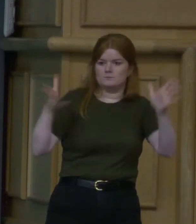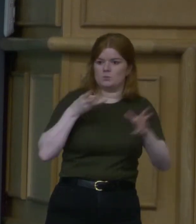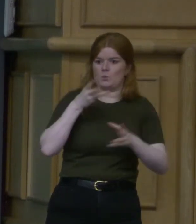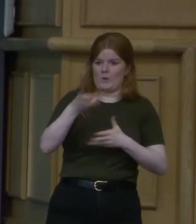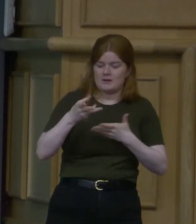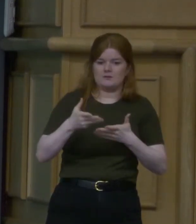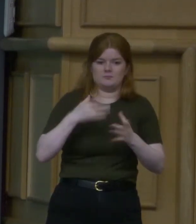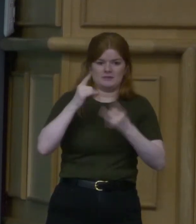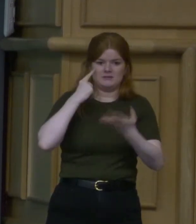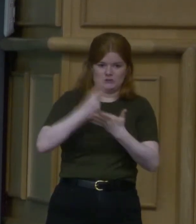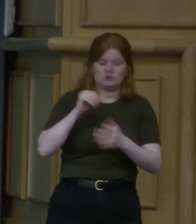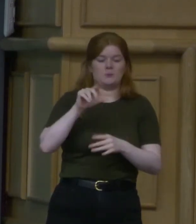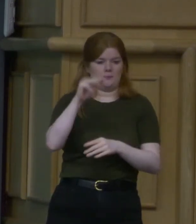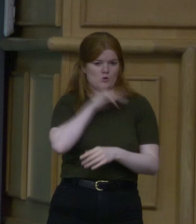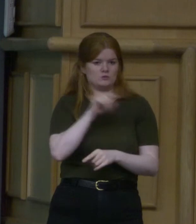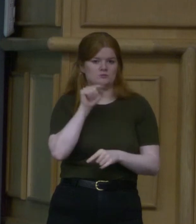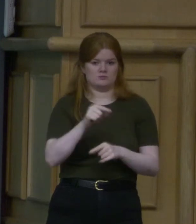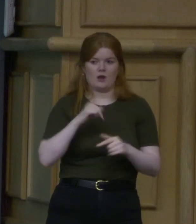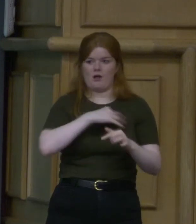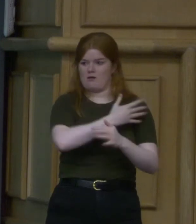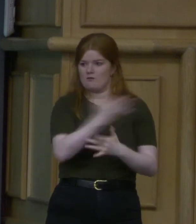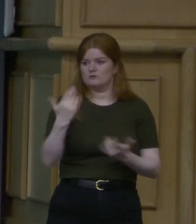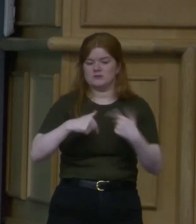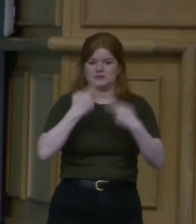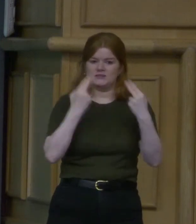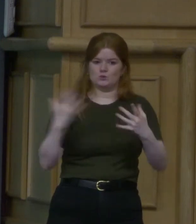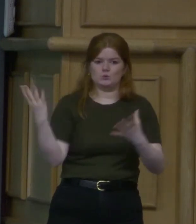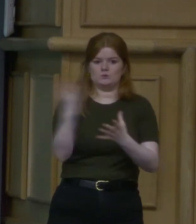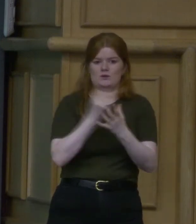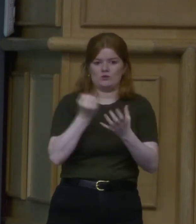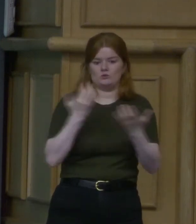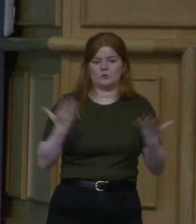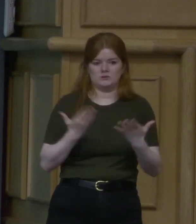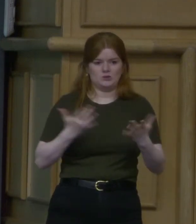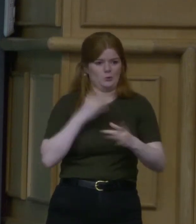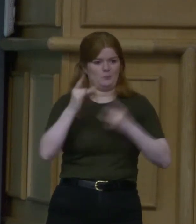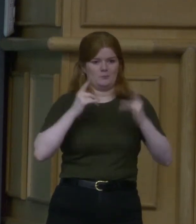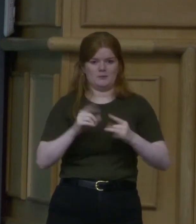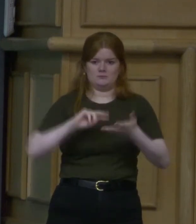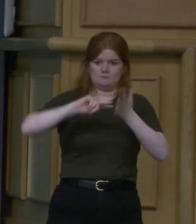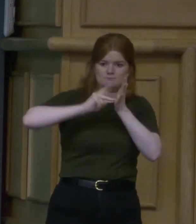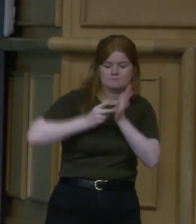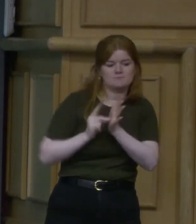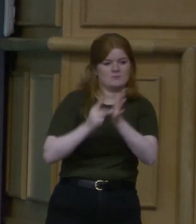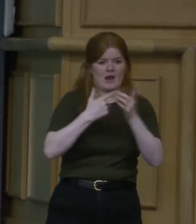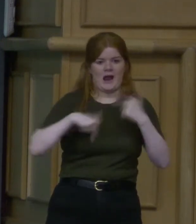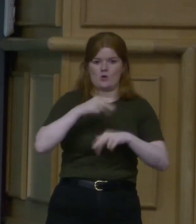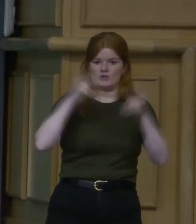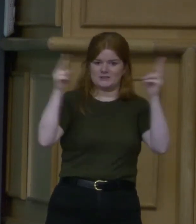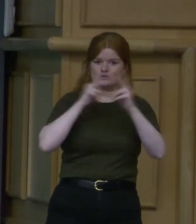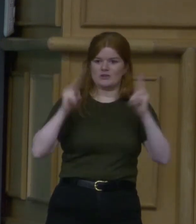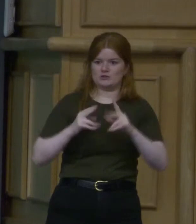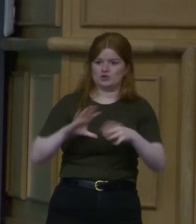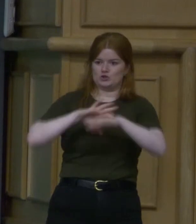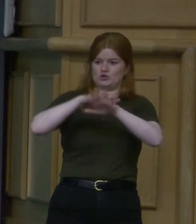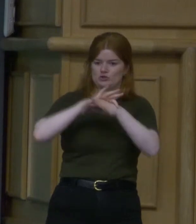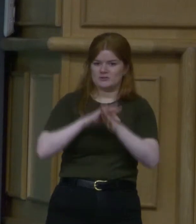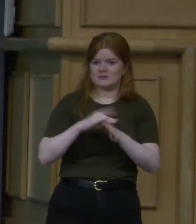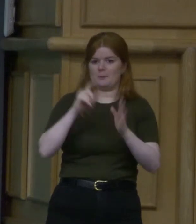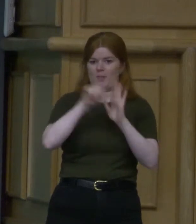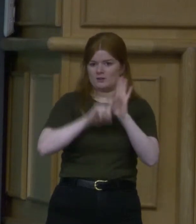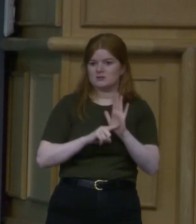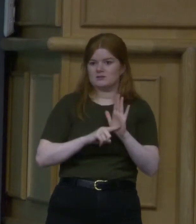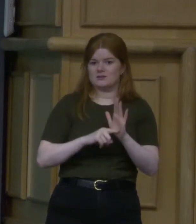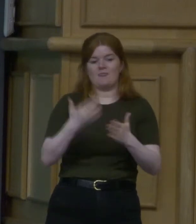way matters. All of us need, together, to be the architects of our international security